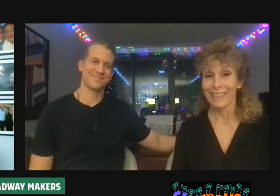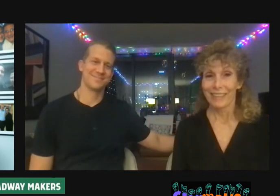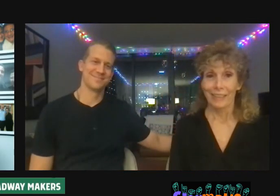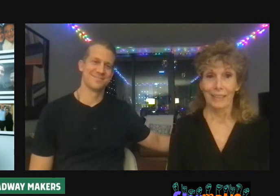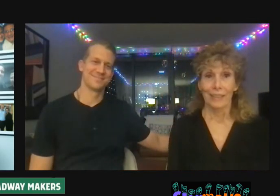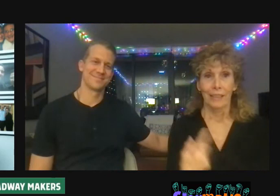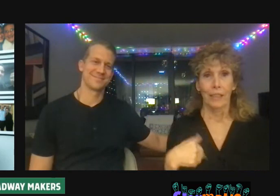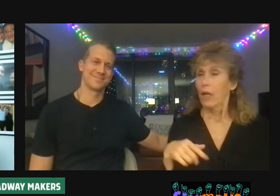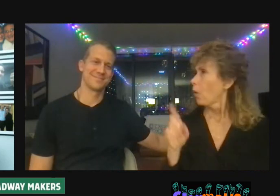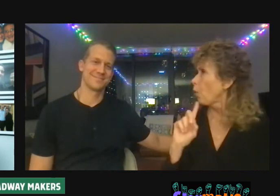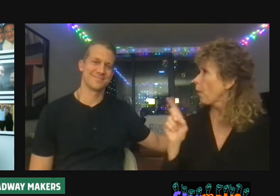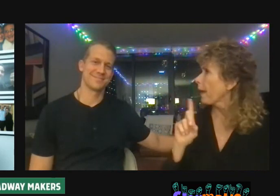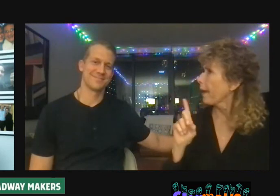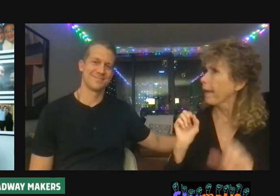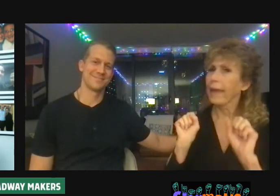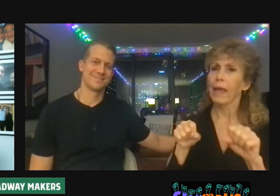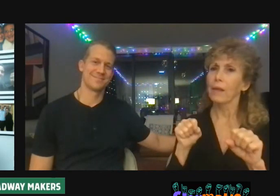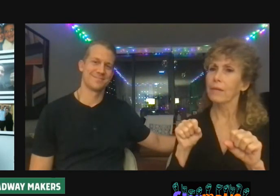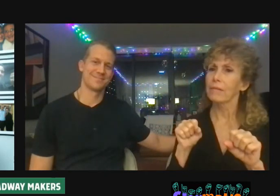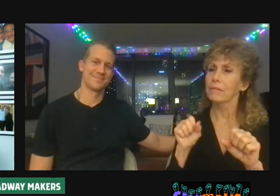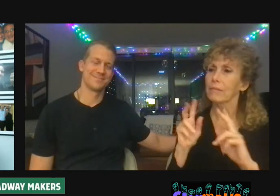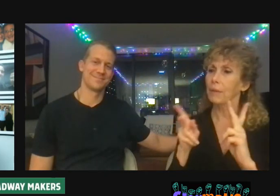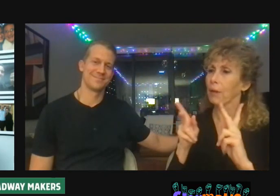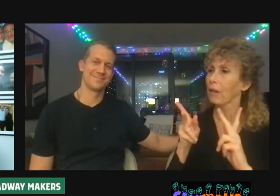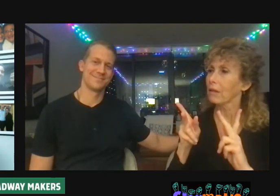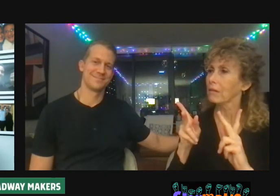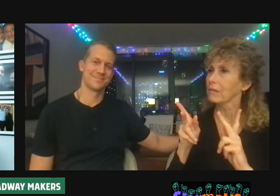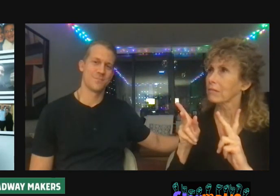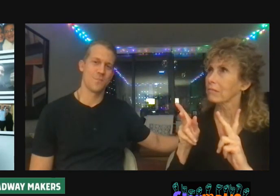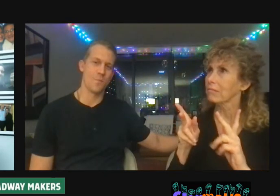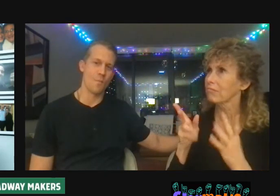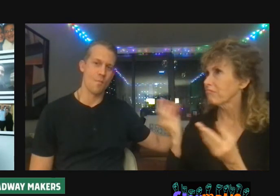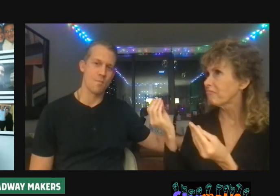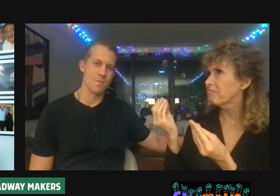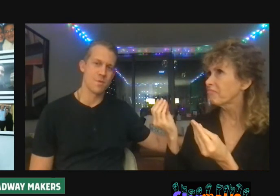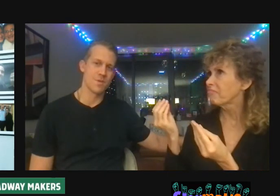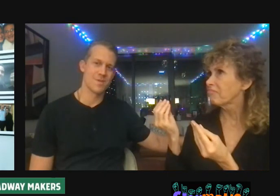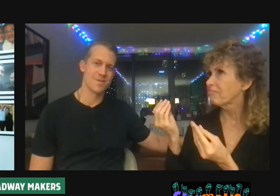can people find more information